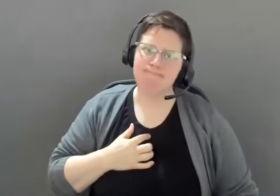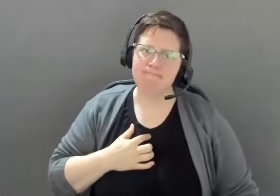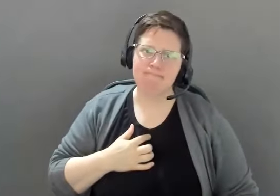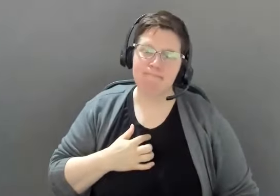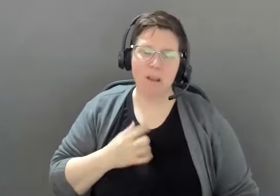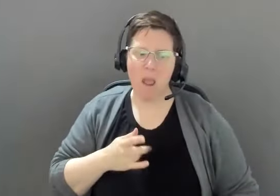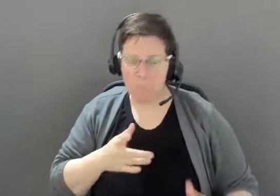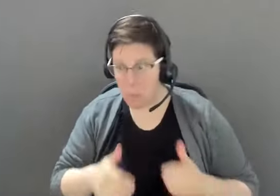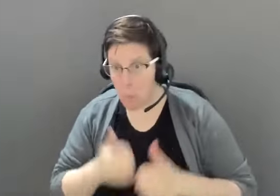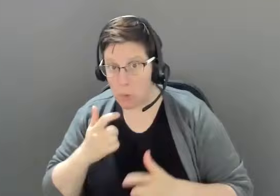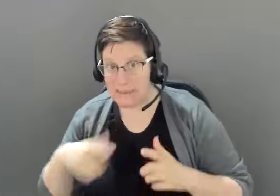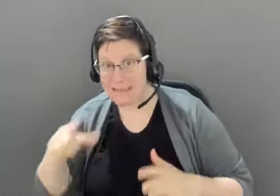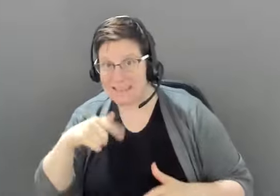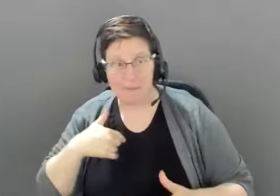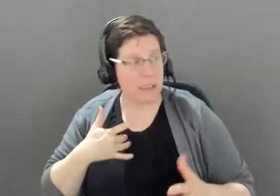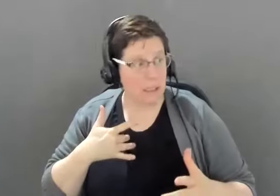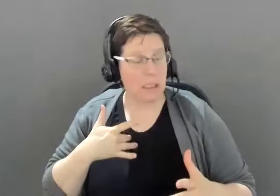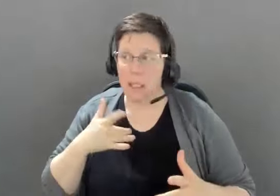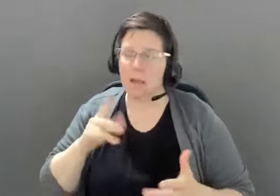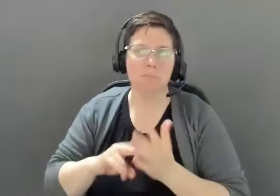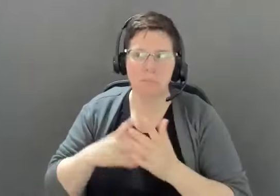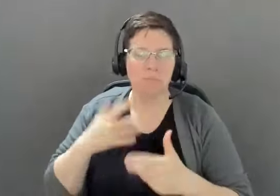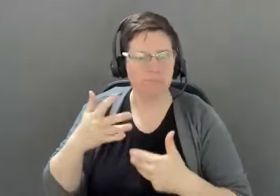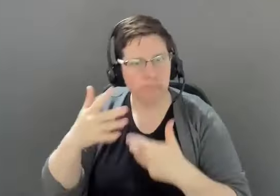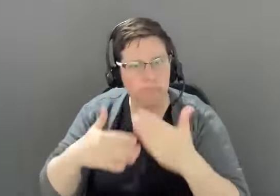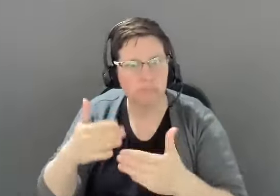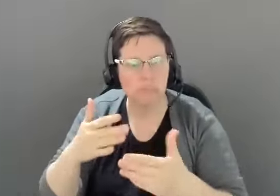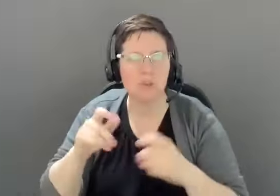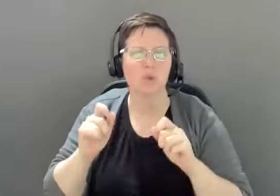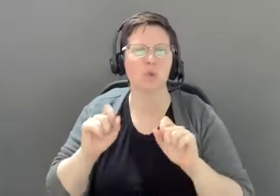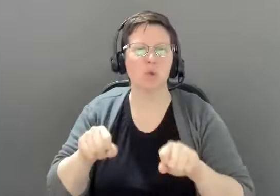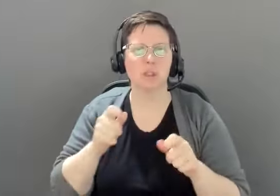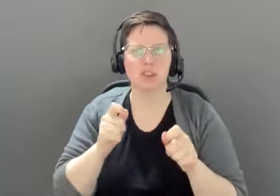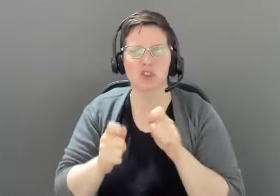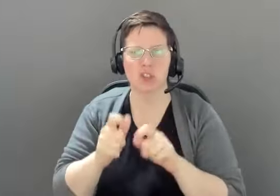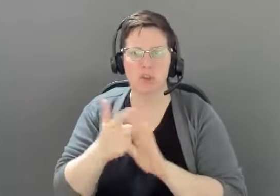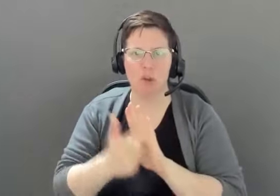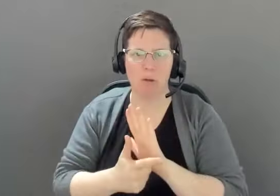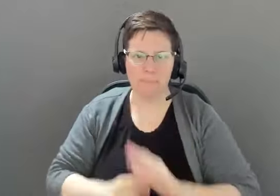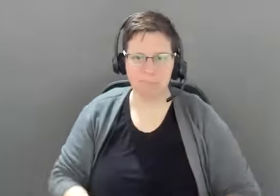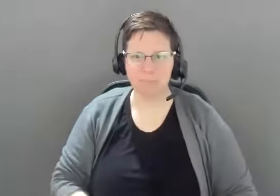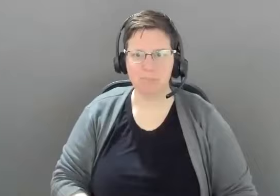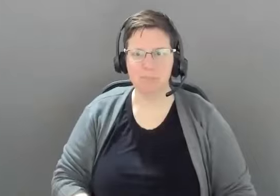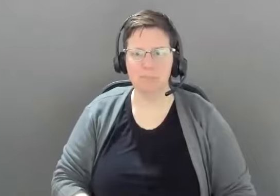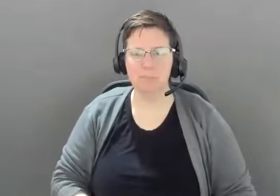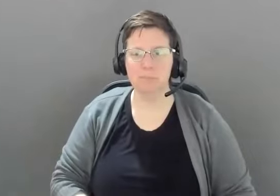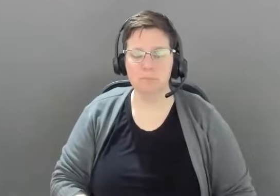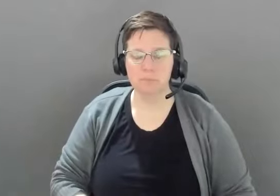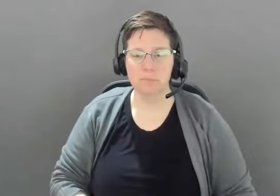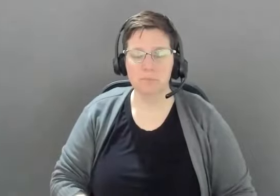it was the way that we were able to get the law amended. And I would also say that it's important to cultivate a